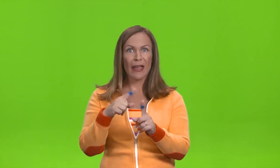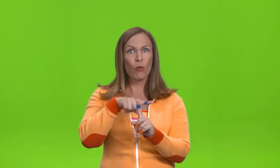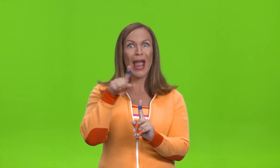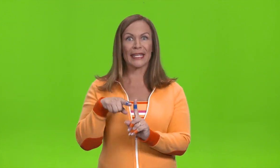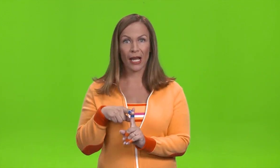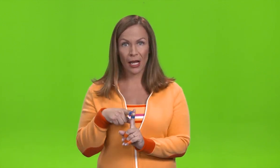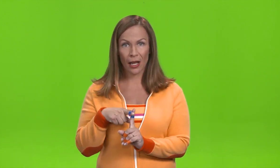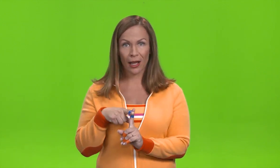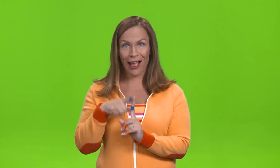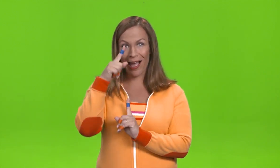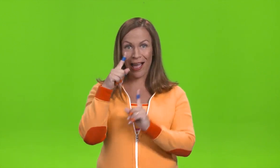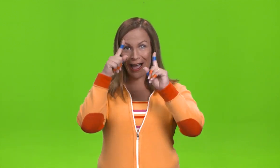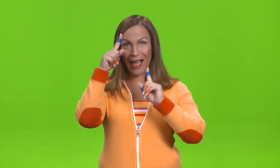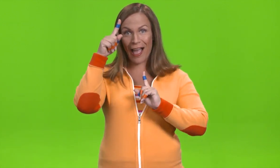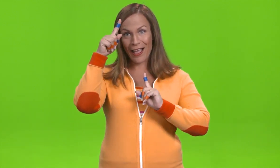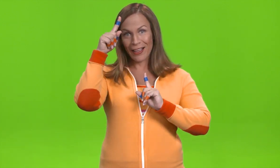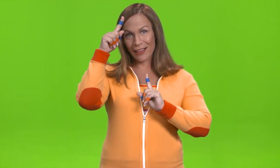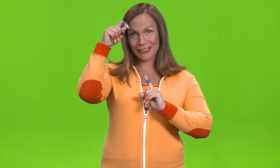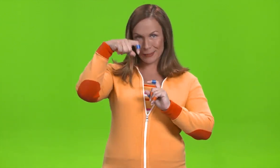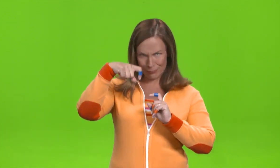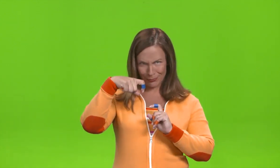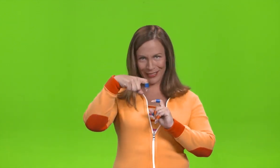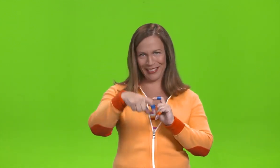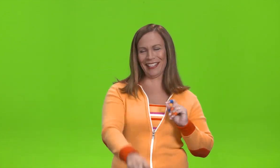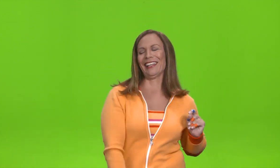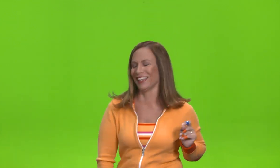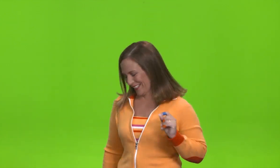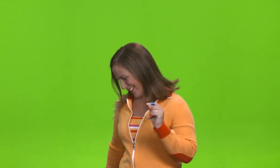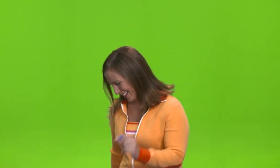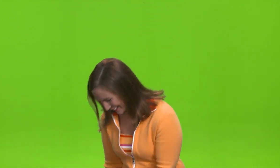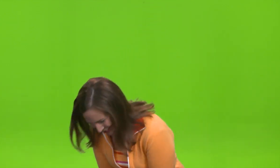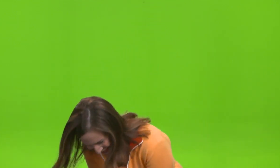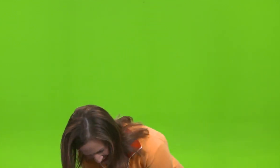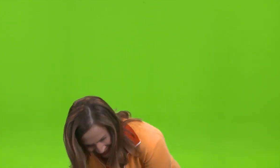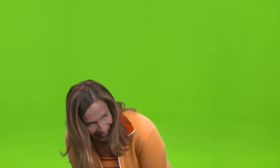Arrive when? Ha ha ha ha!